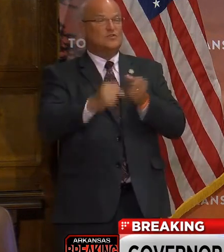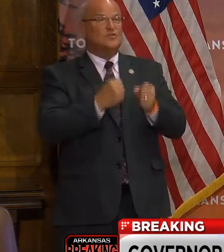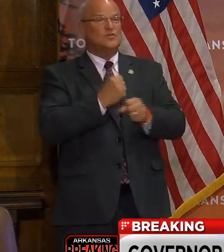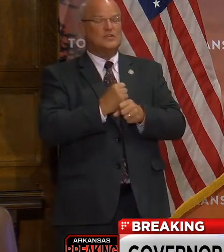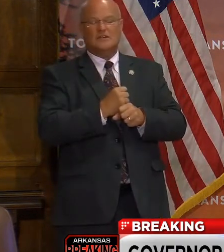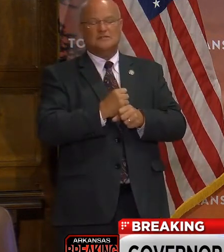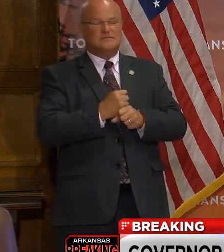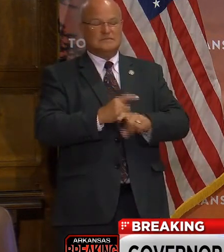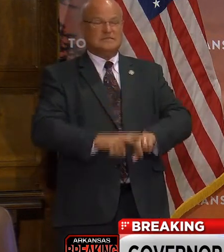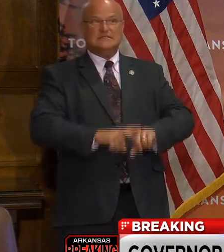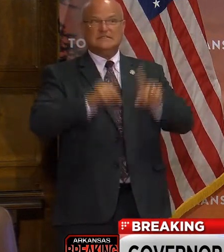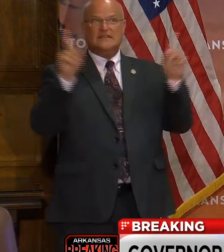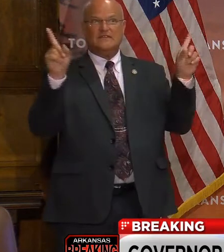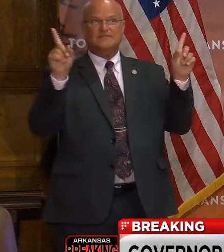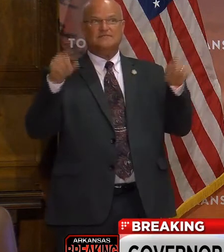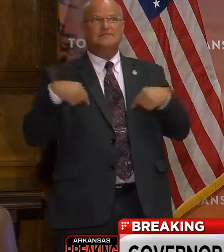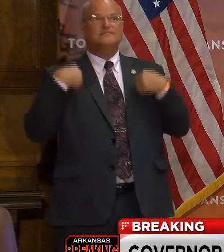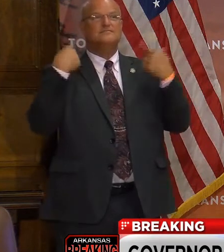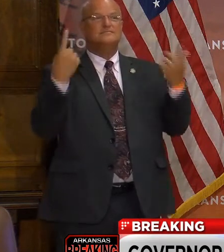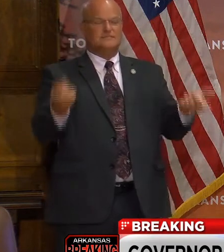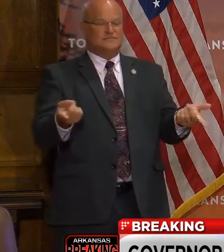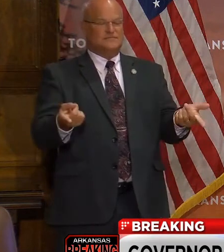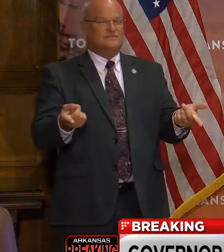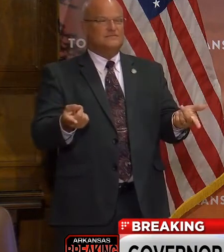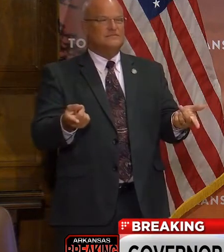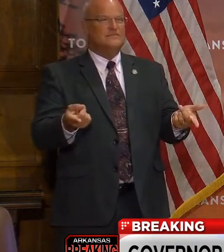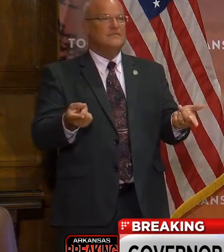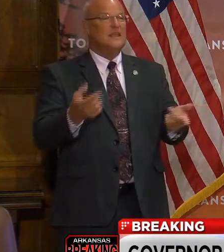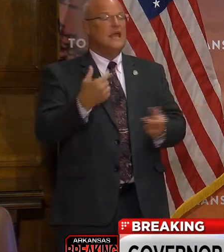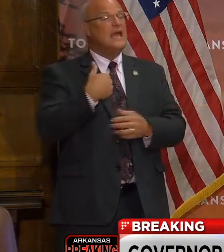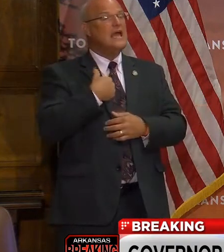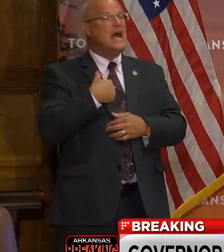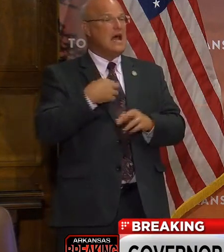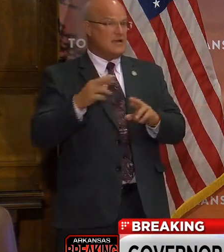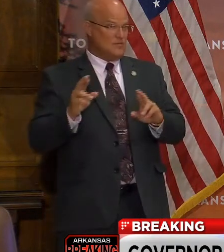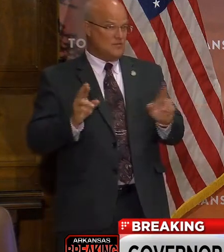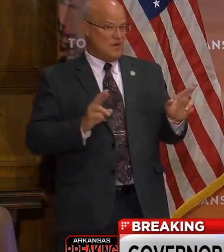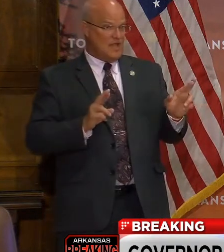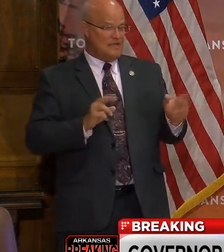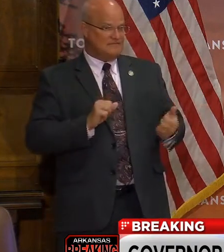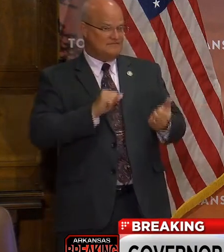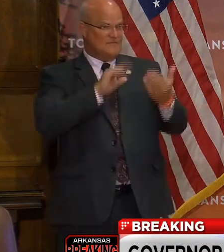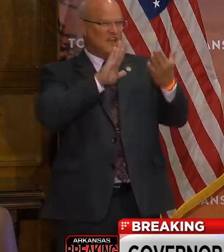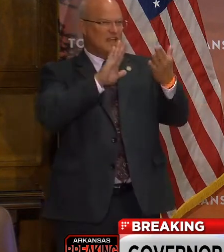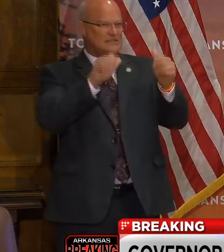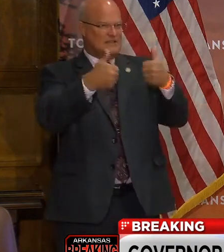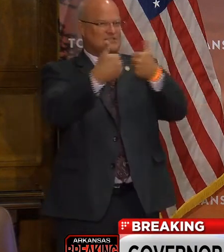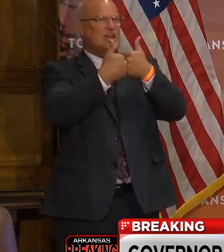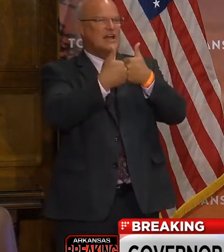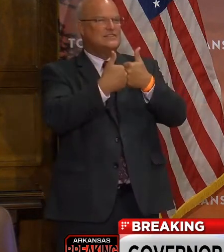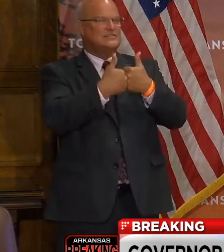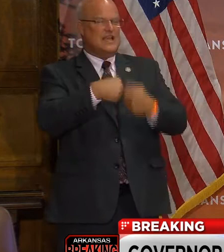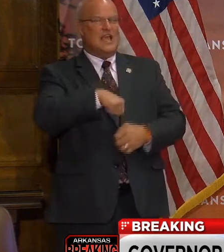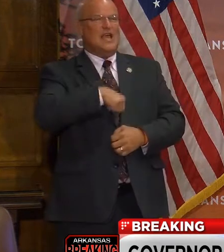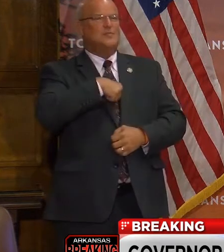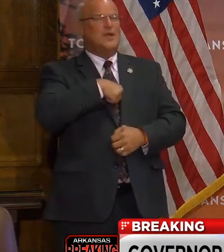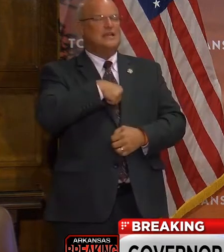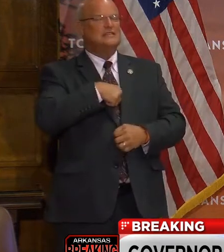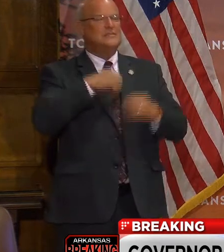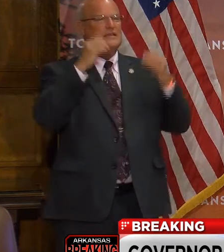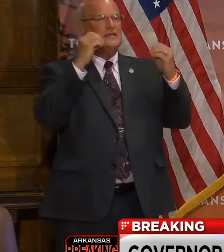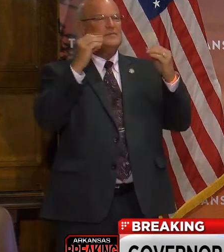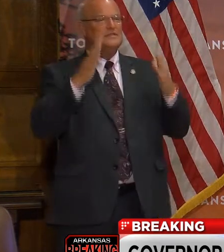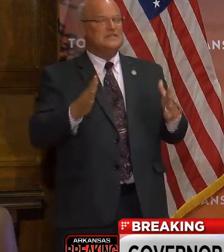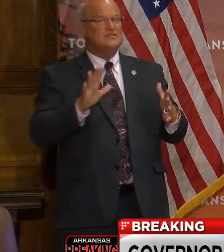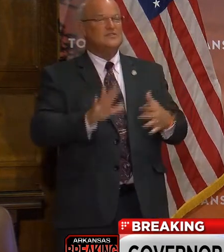any other, will be unlike any other, and I am ready to face the challenge and proud to be among